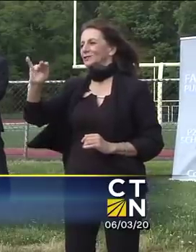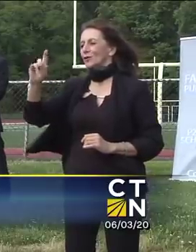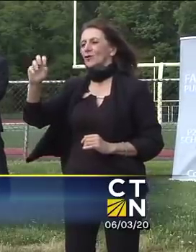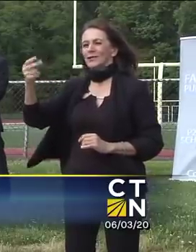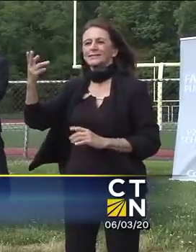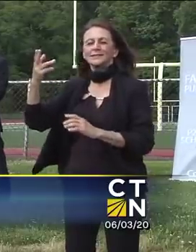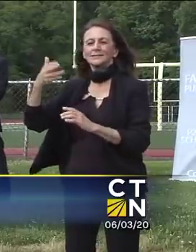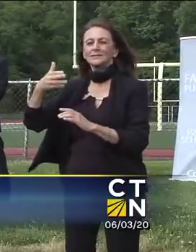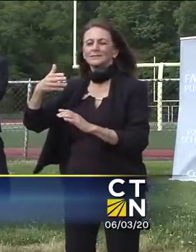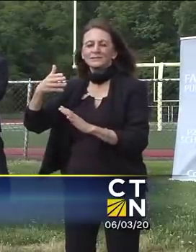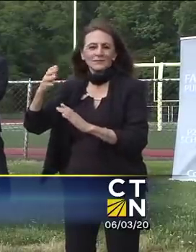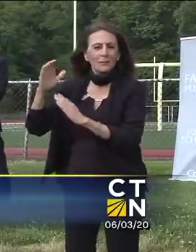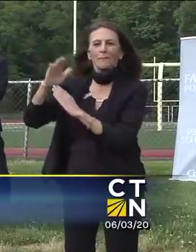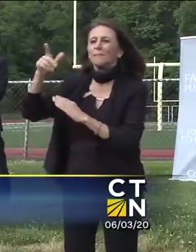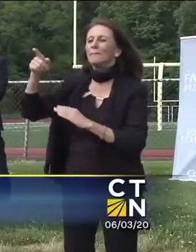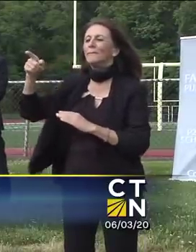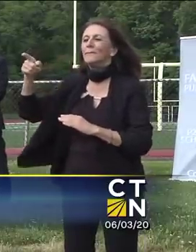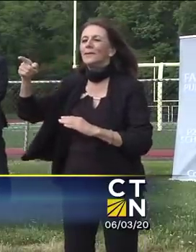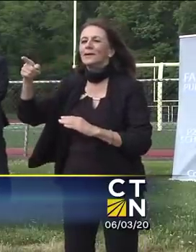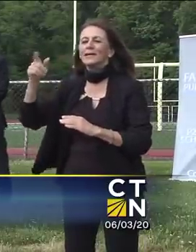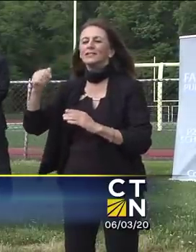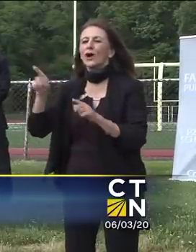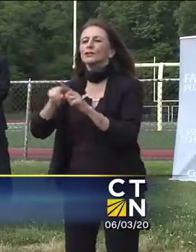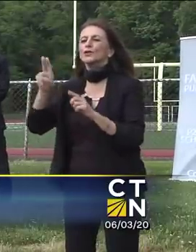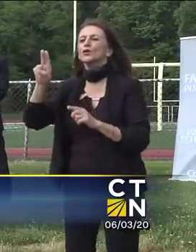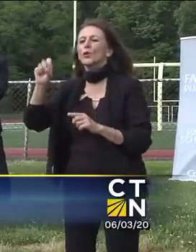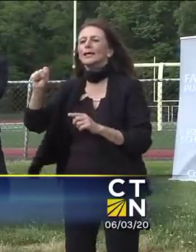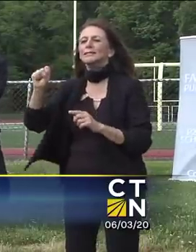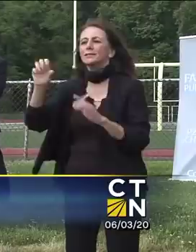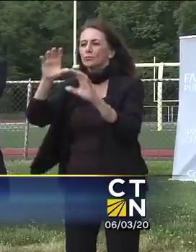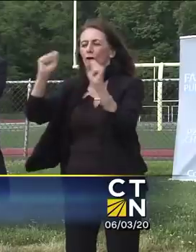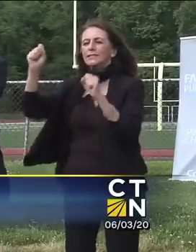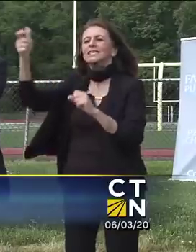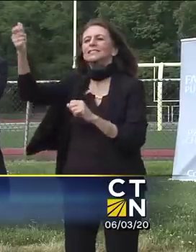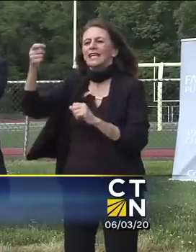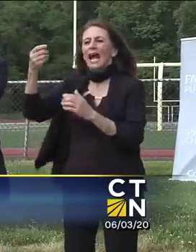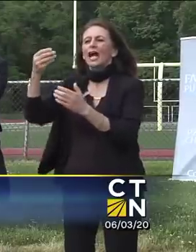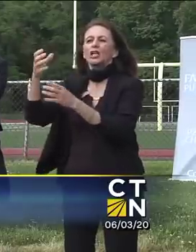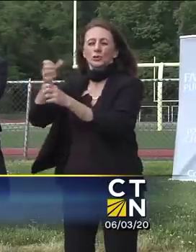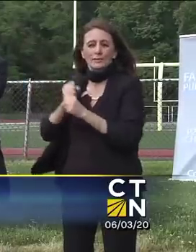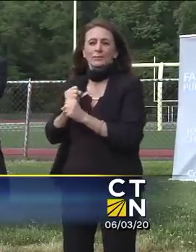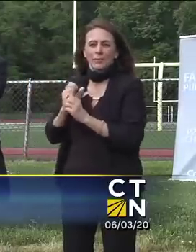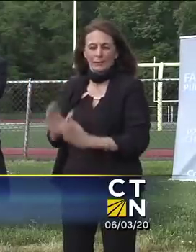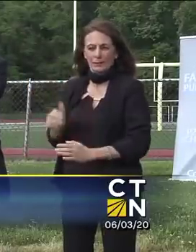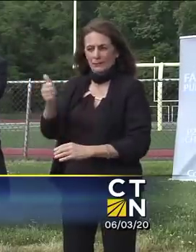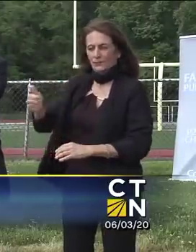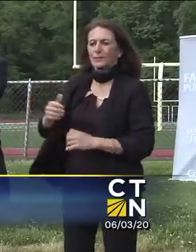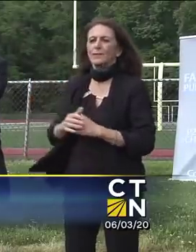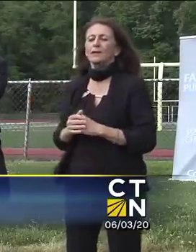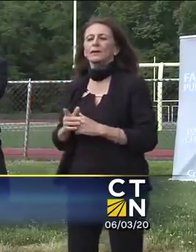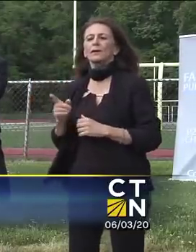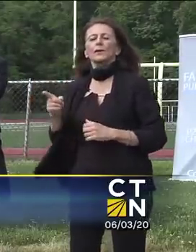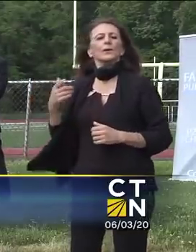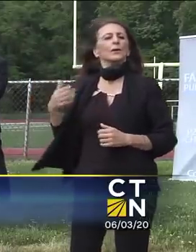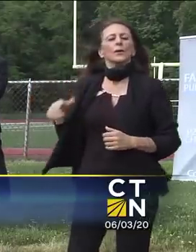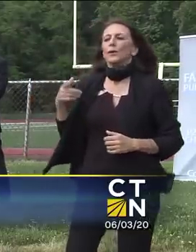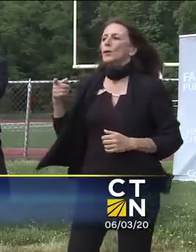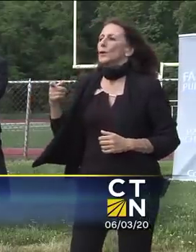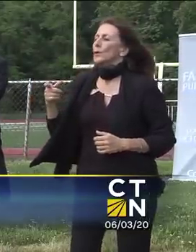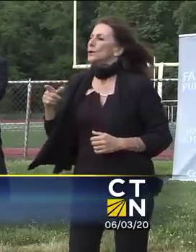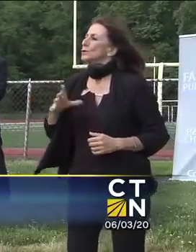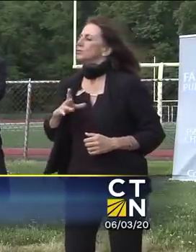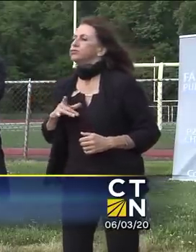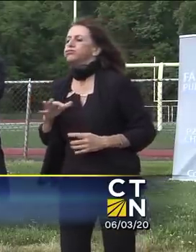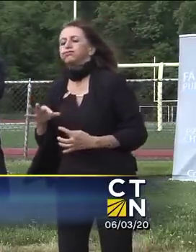School, and he is also U.S. Presidential Scholar recipient. He is an extraordinary young